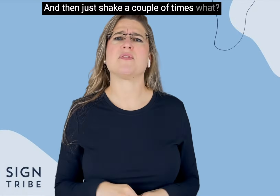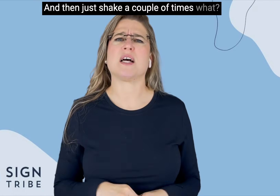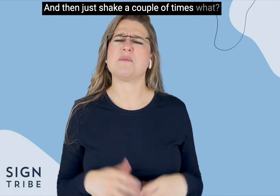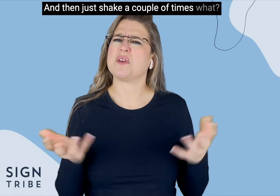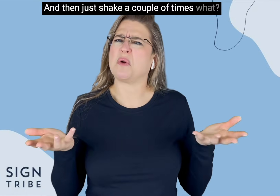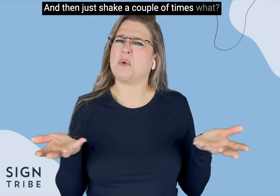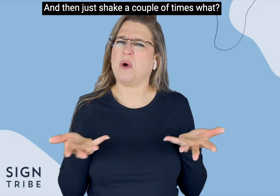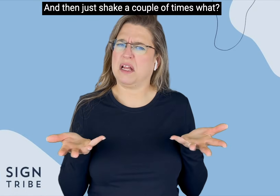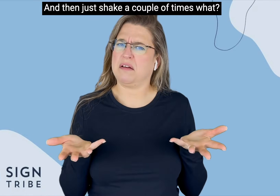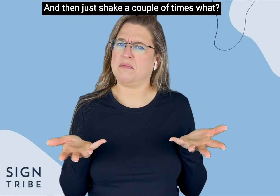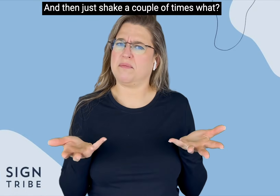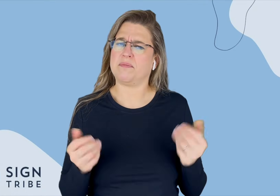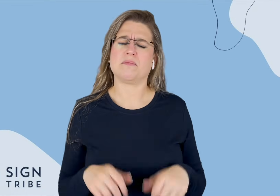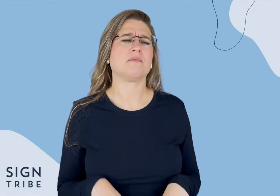times. What?